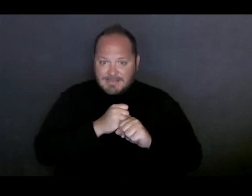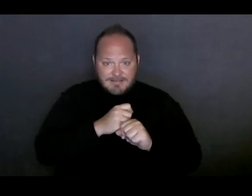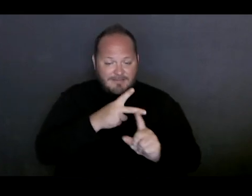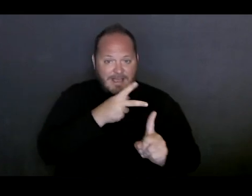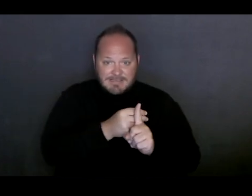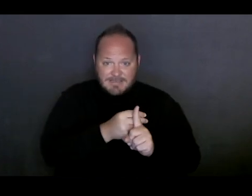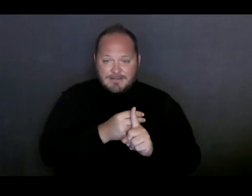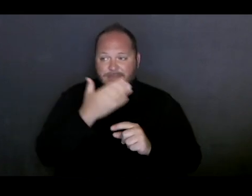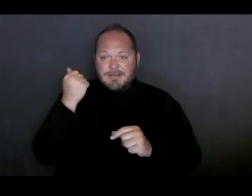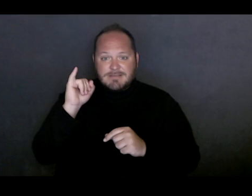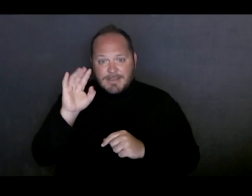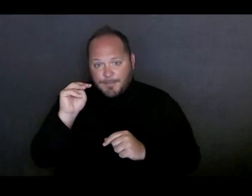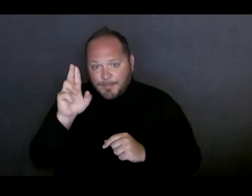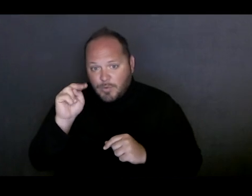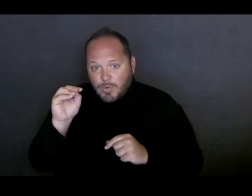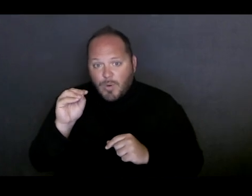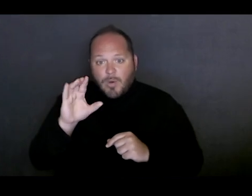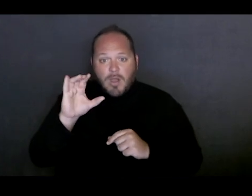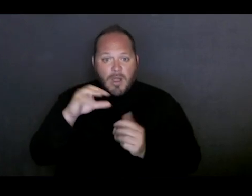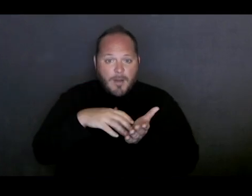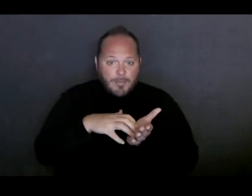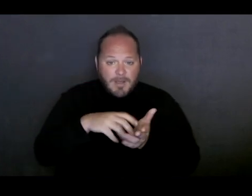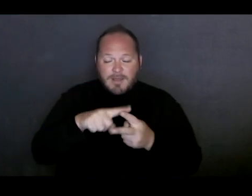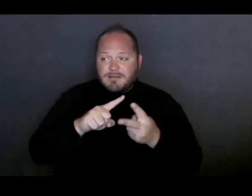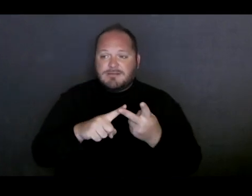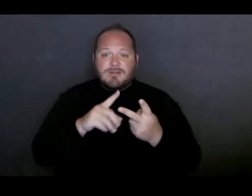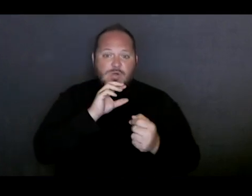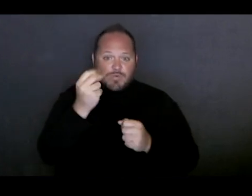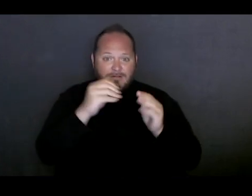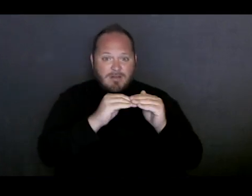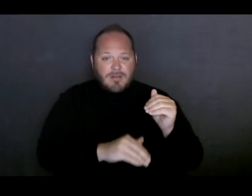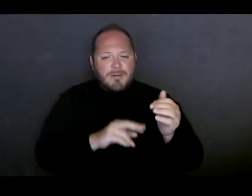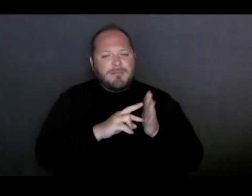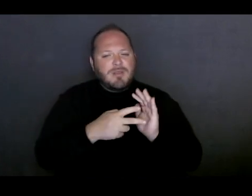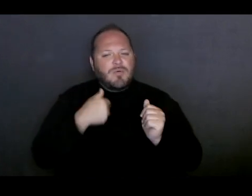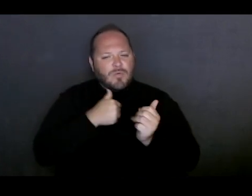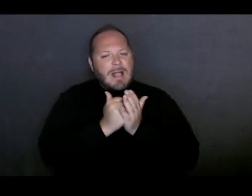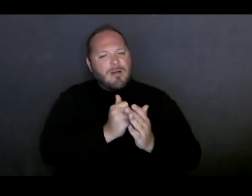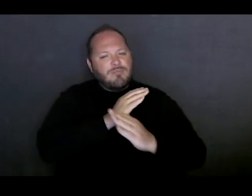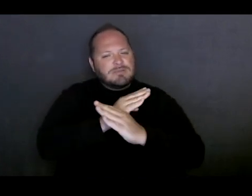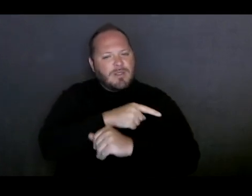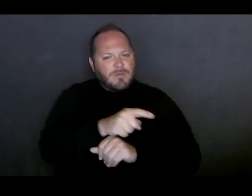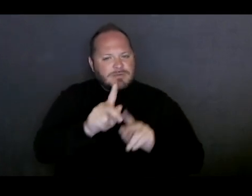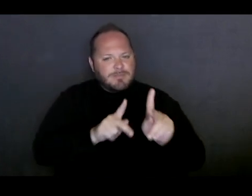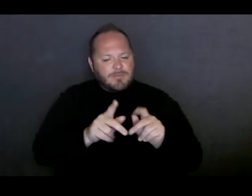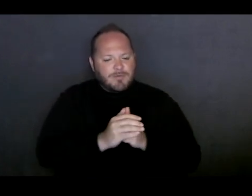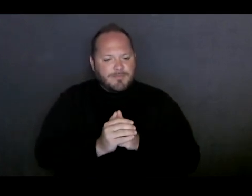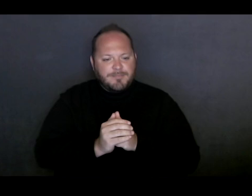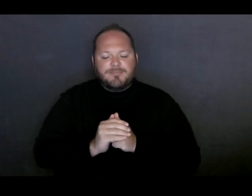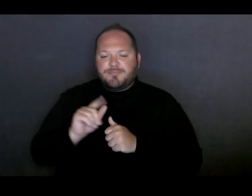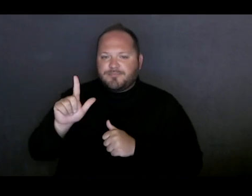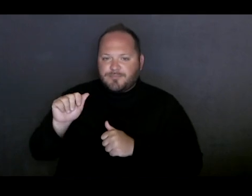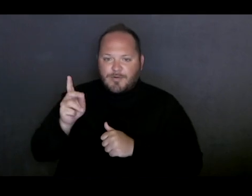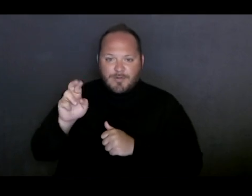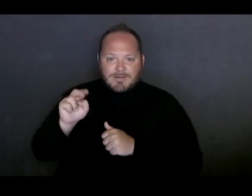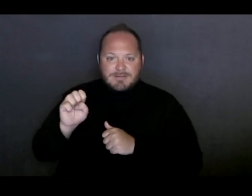and I think that's really important, especially, at the time that we're recording this, the most recent data I've seen said that infections are